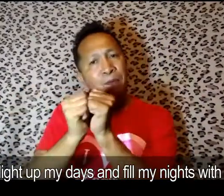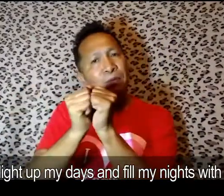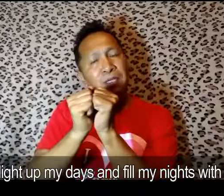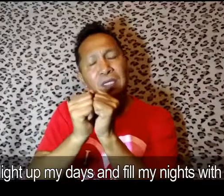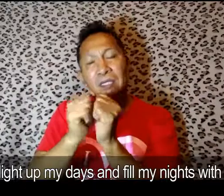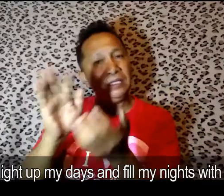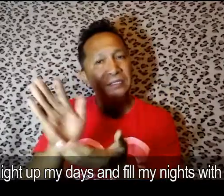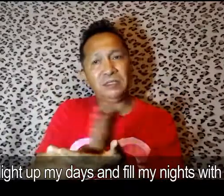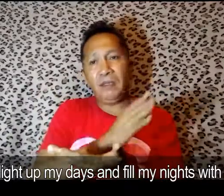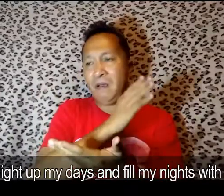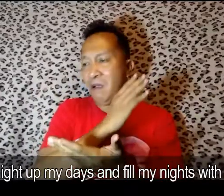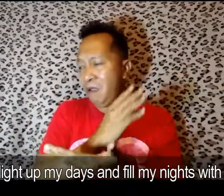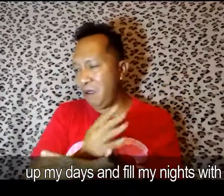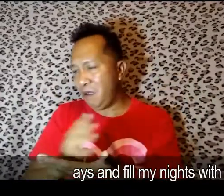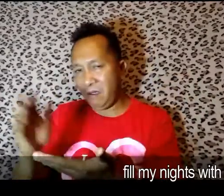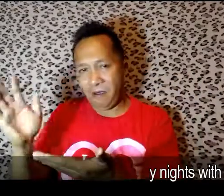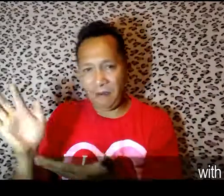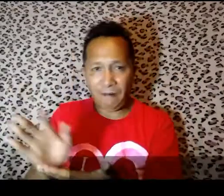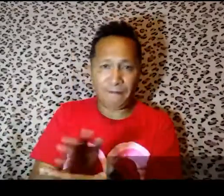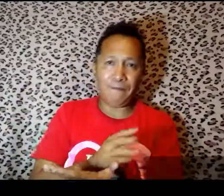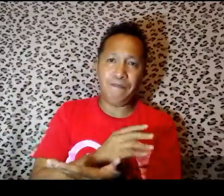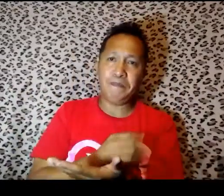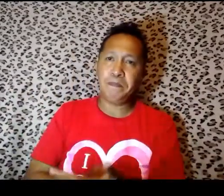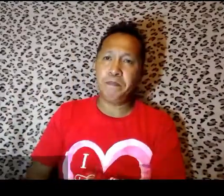With song